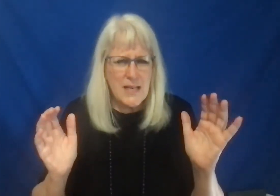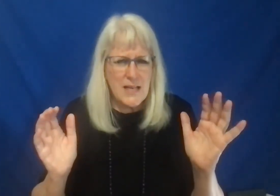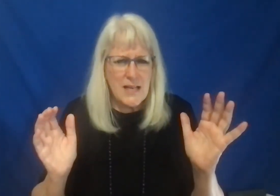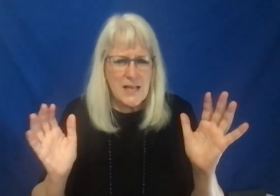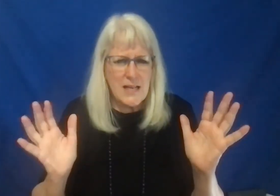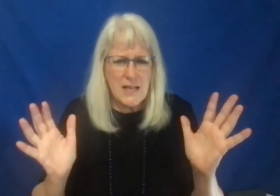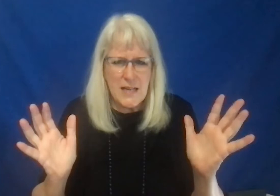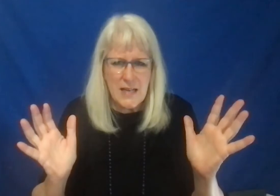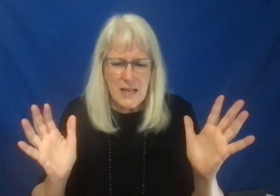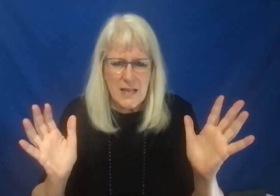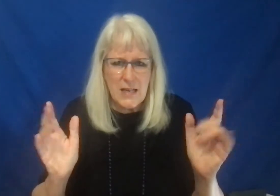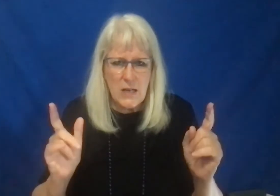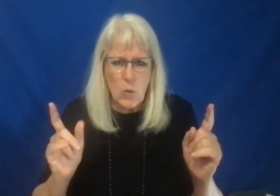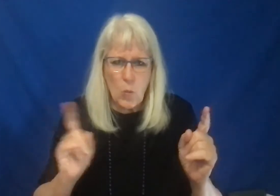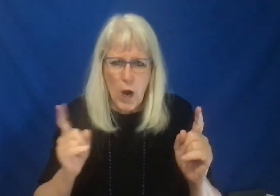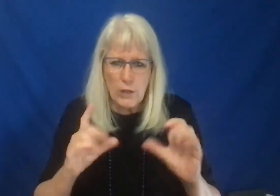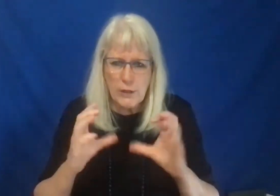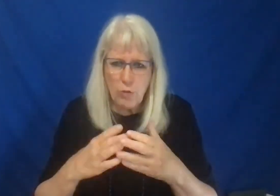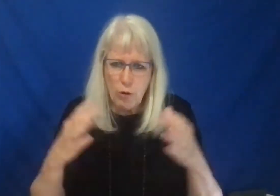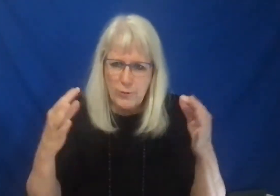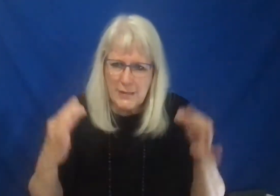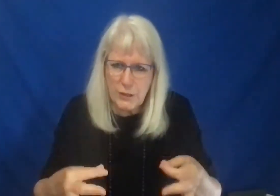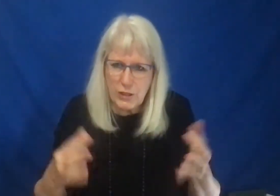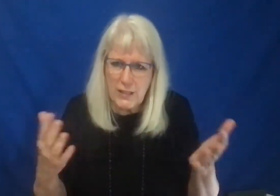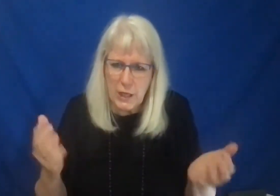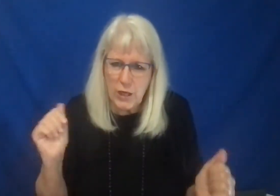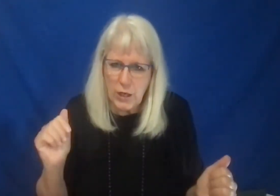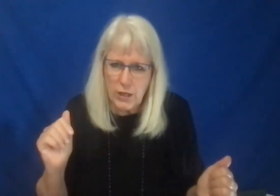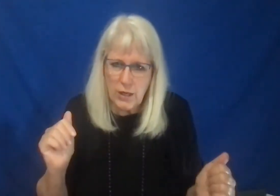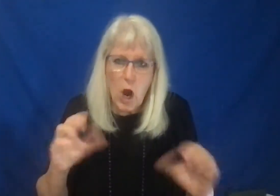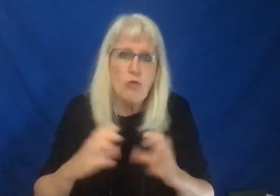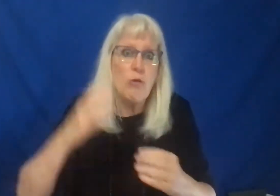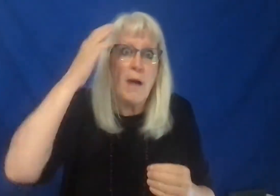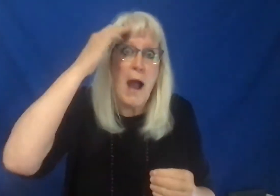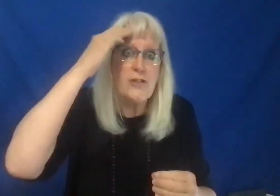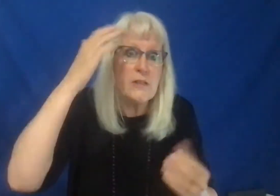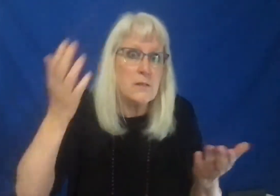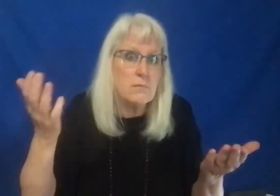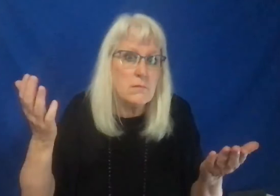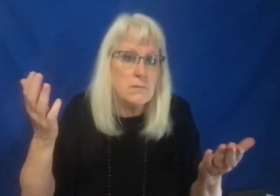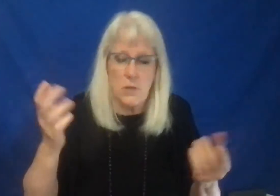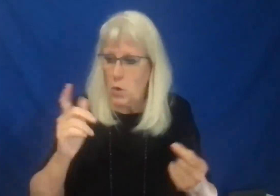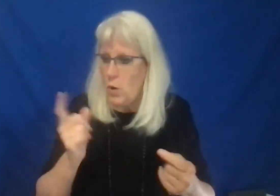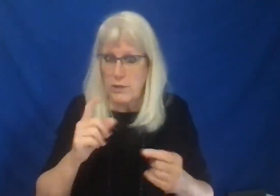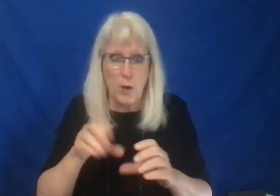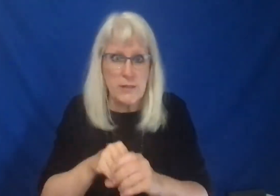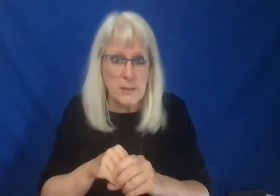where's the informed group conscience? Where is my participation? Where's the minority voice that is allowed to petition and be